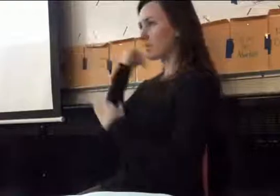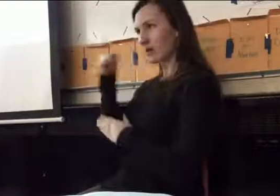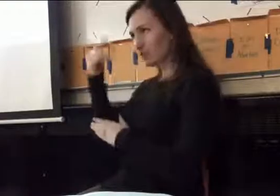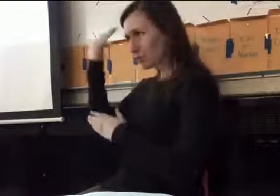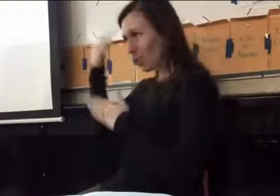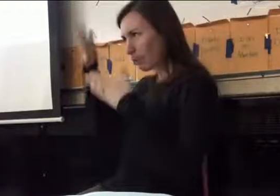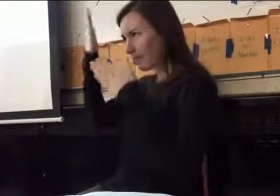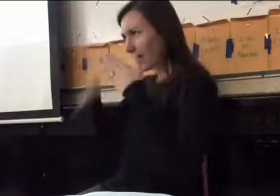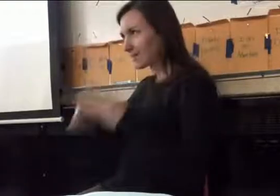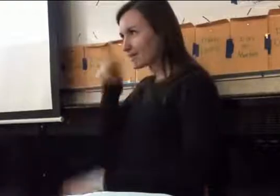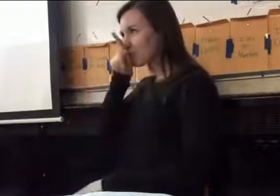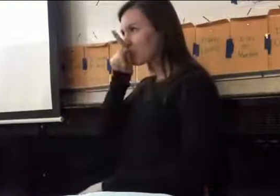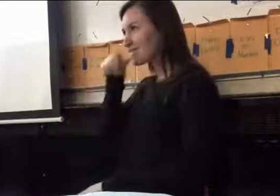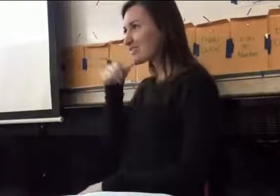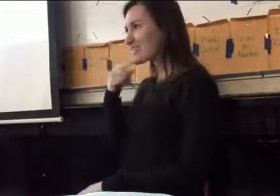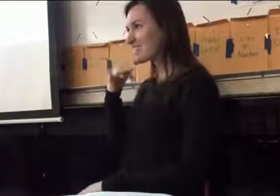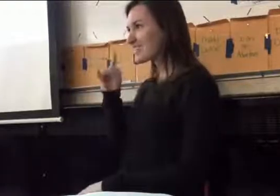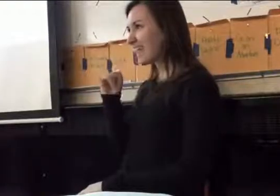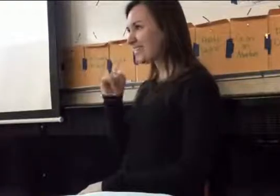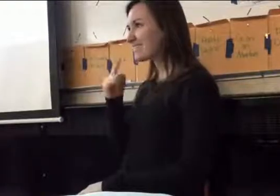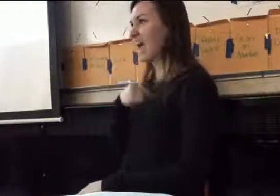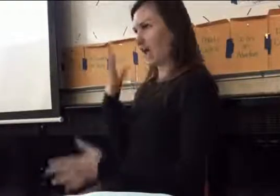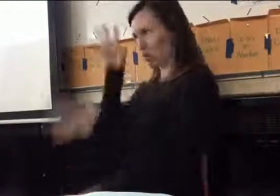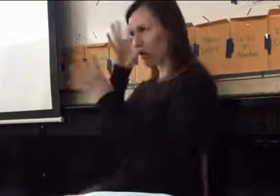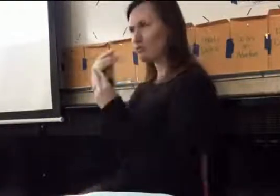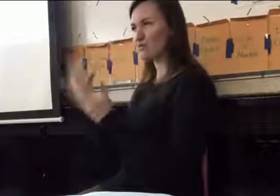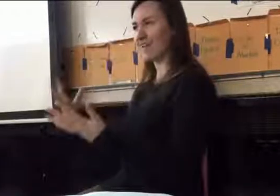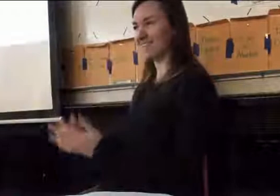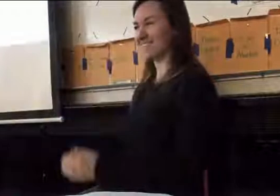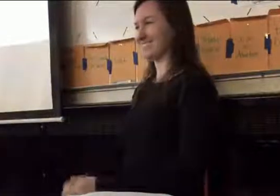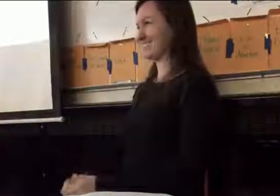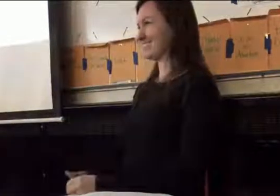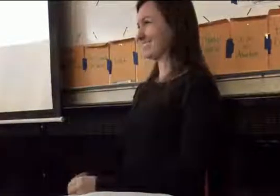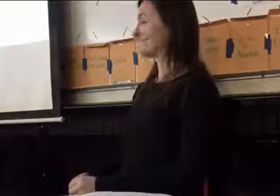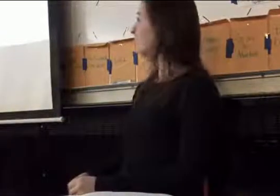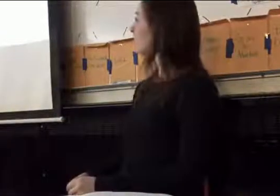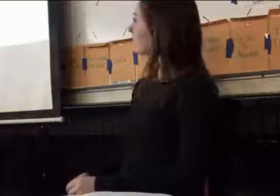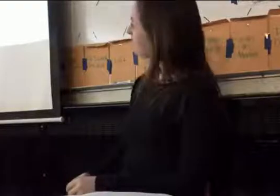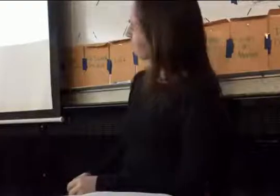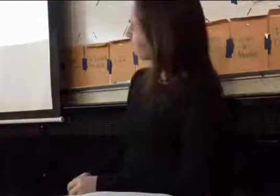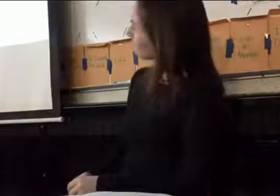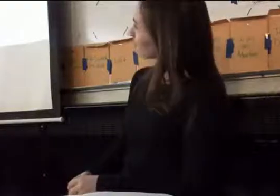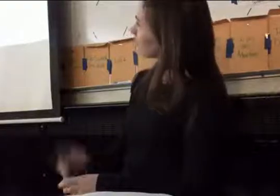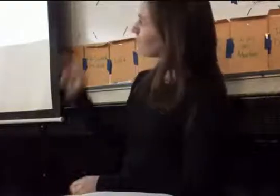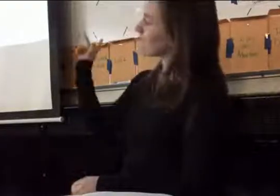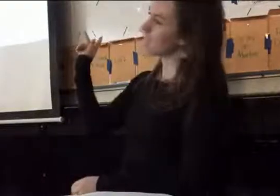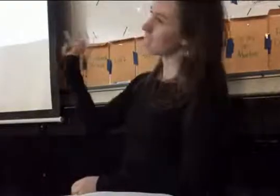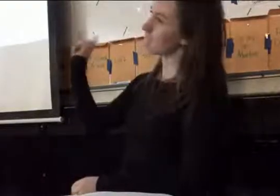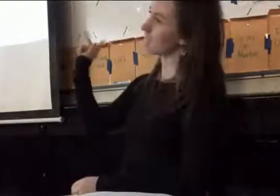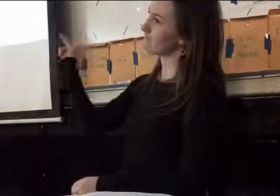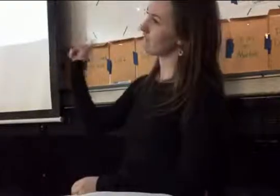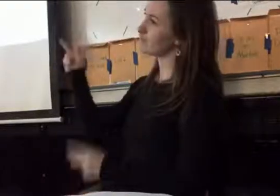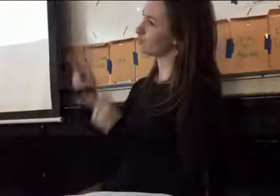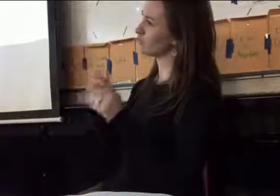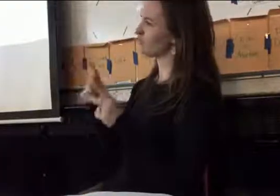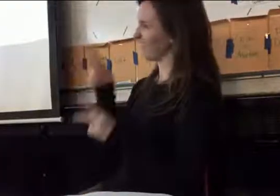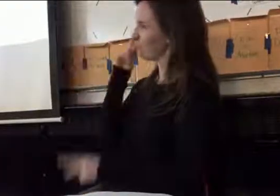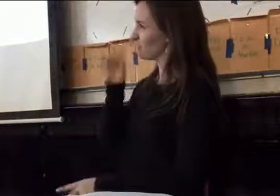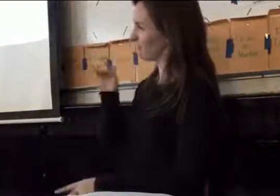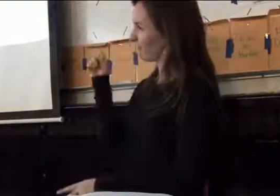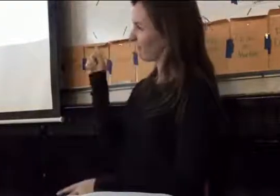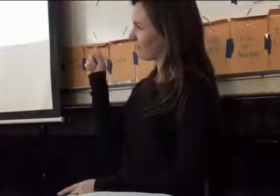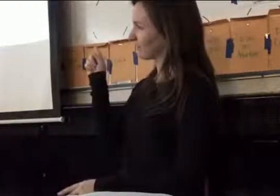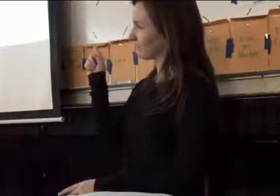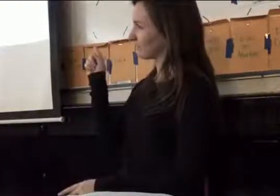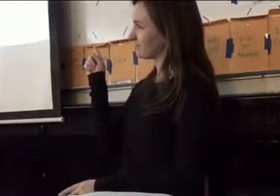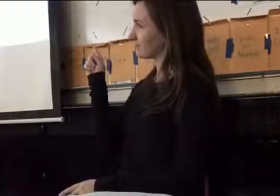ending, don't say it because I like to be the one that knows everything. Okay? So, has to do with these two right here. What happens is